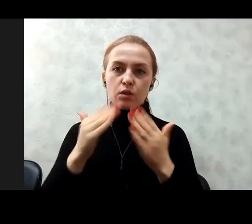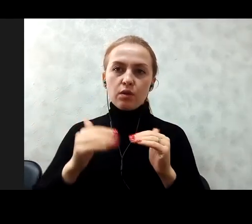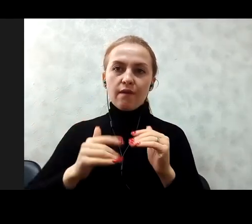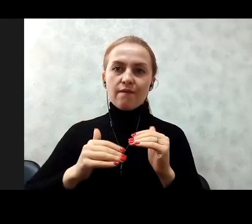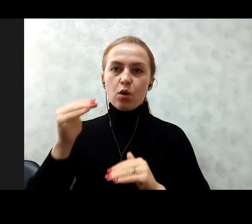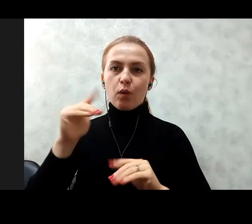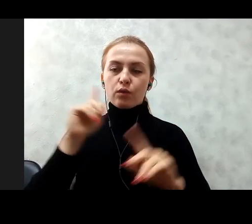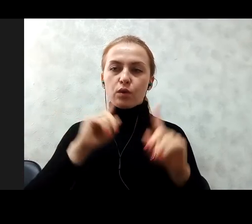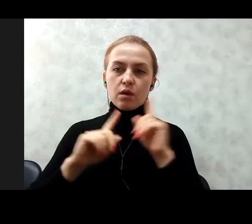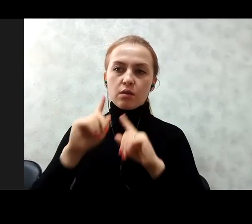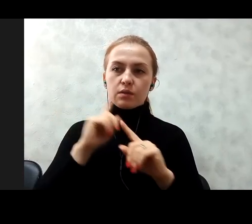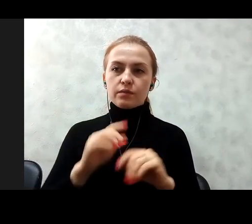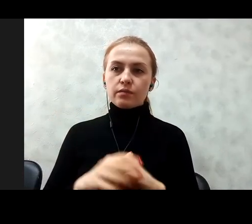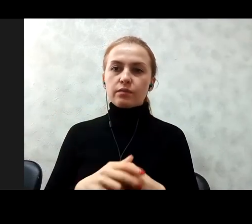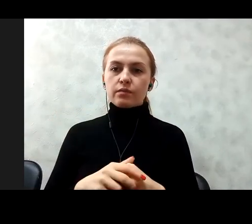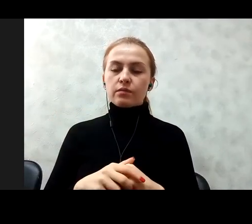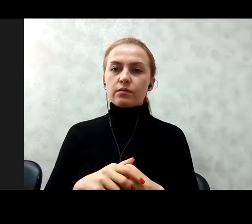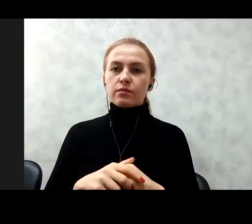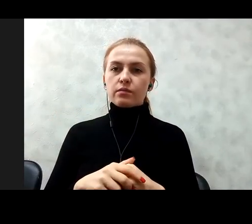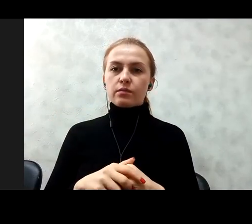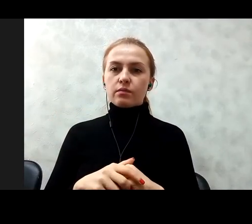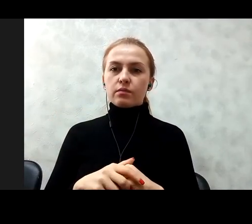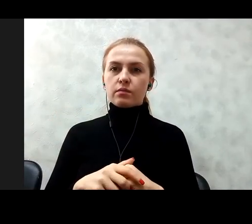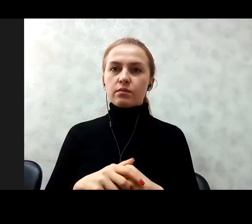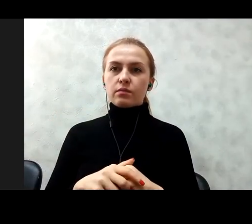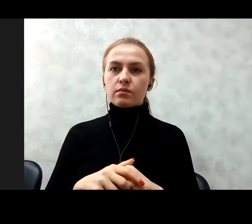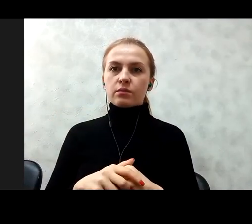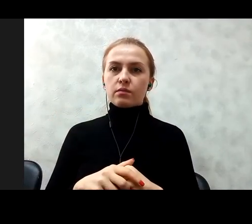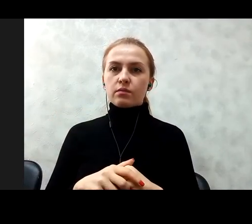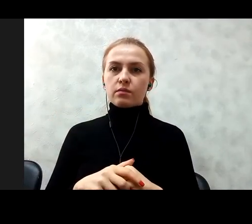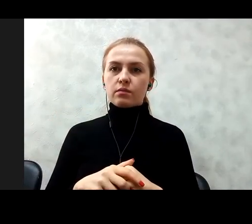after such amendments pass the first reading, do you think?